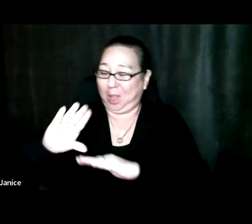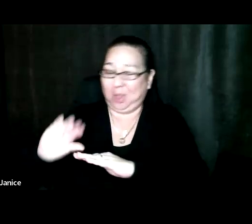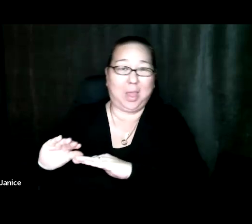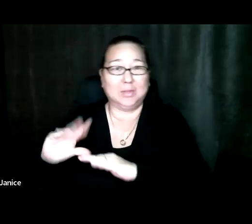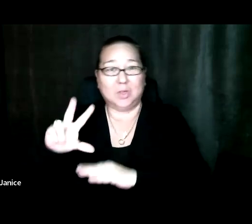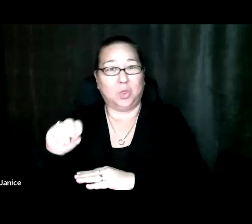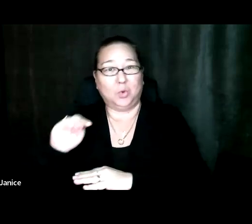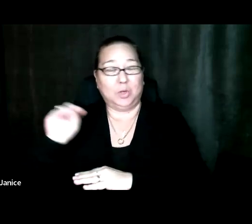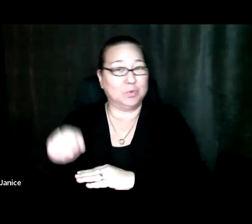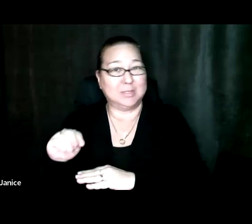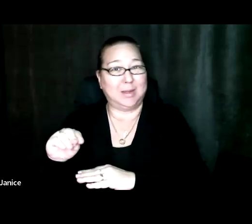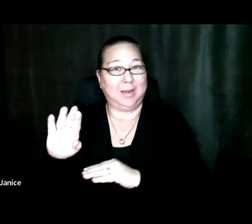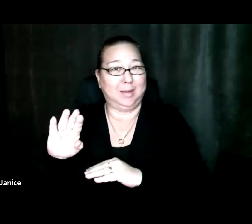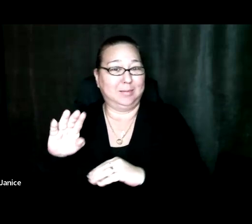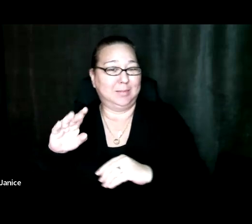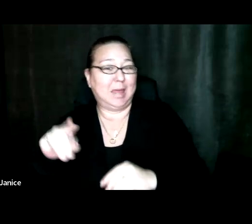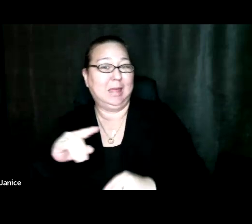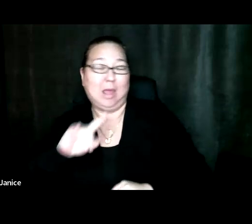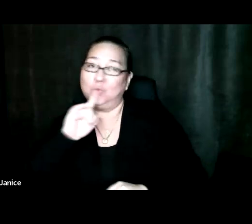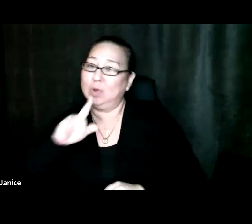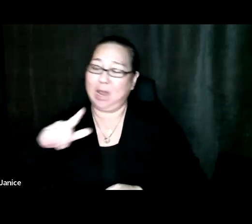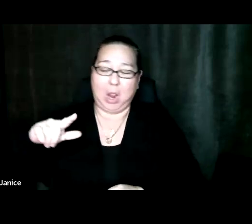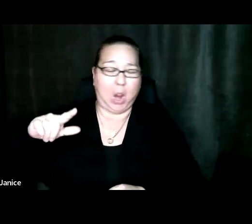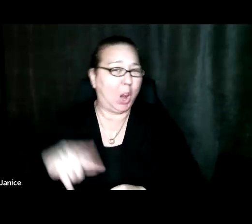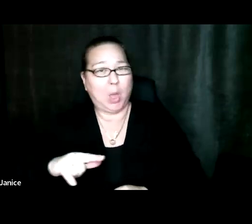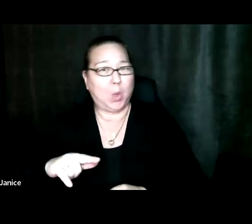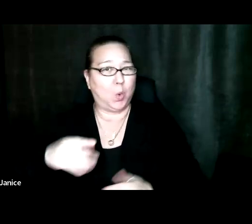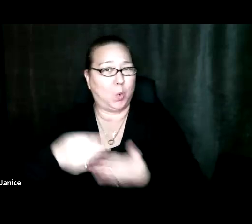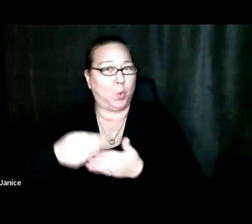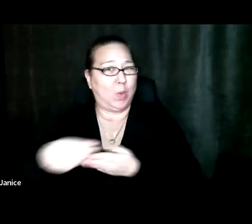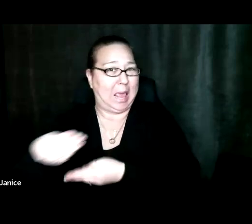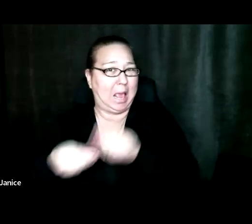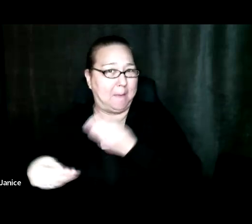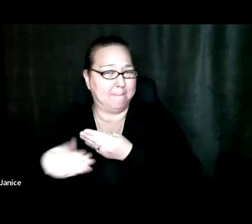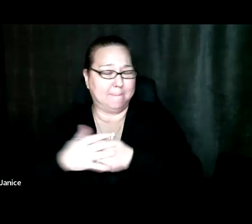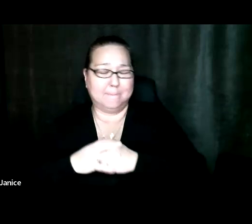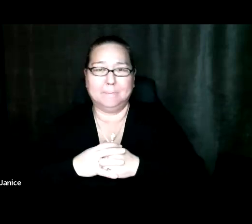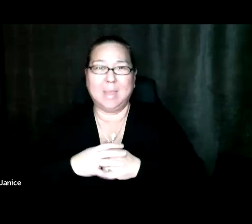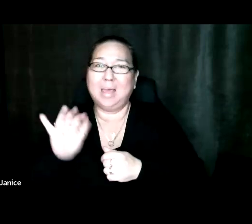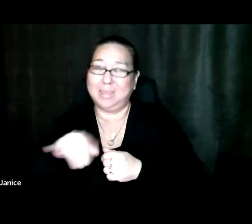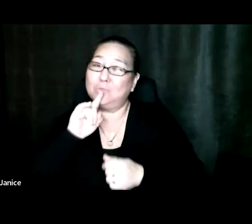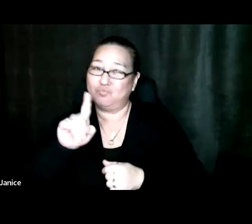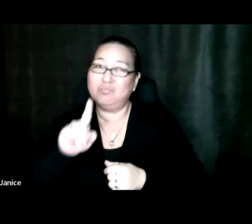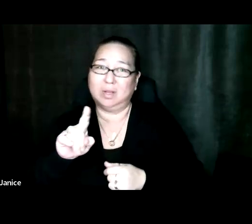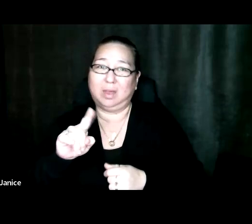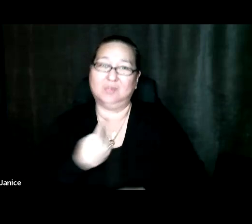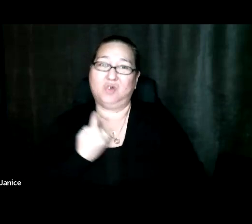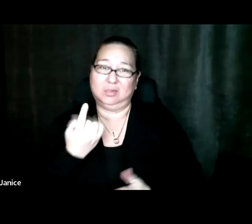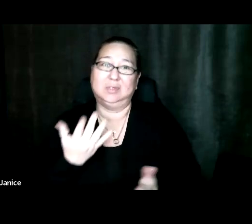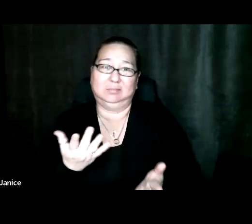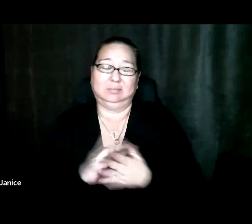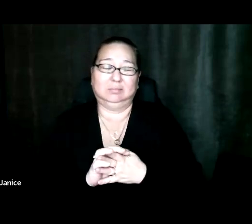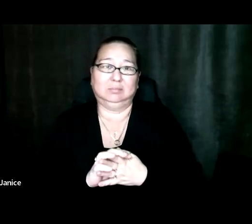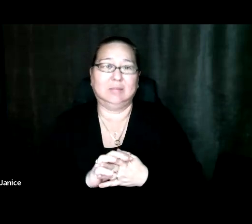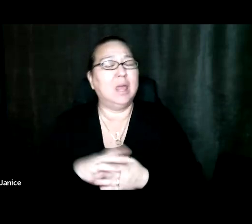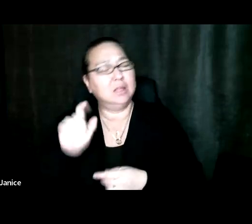of Boston, which qualifies them as extremely low income. This is, in a word, insulting. Our paraprofessionals